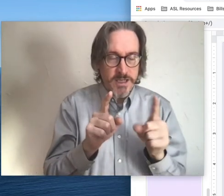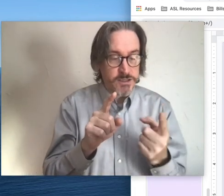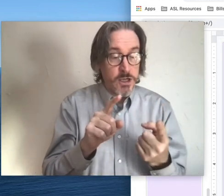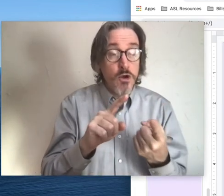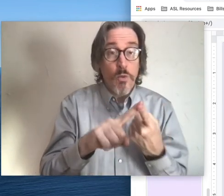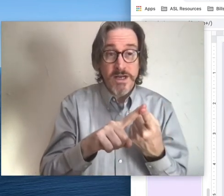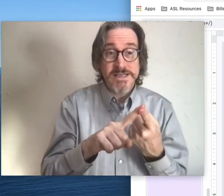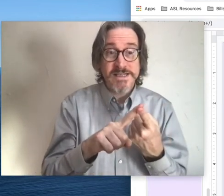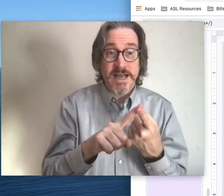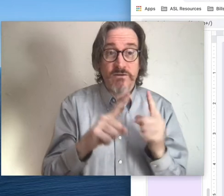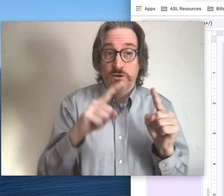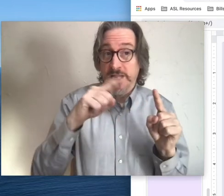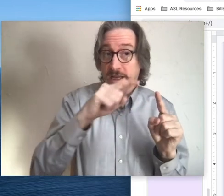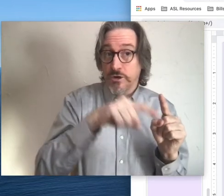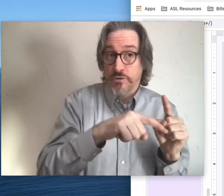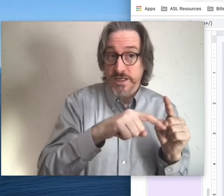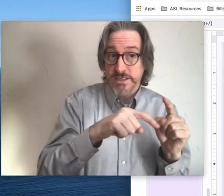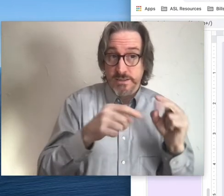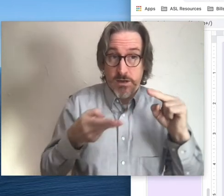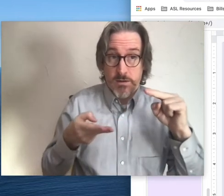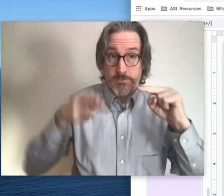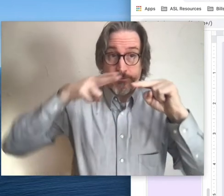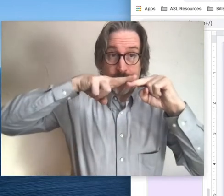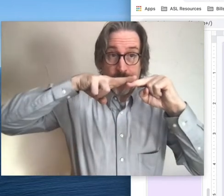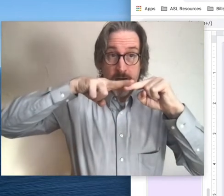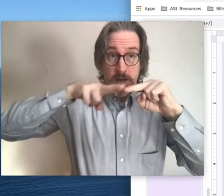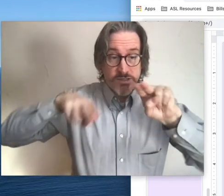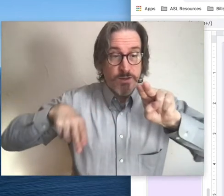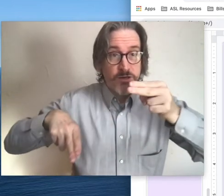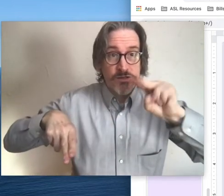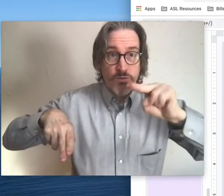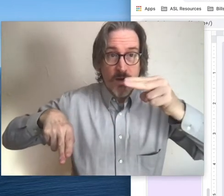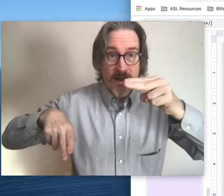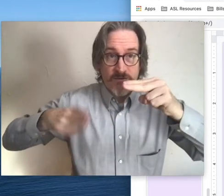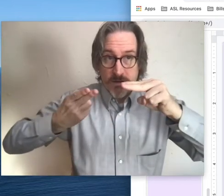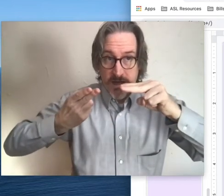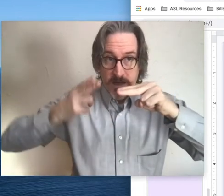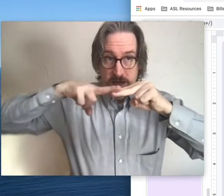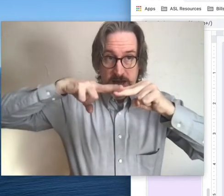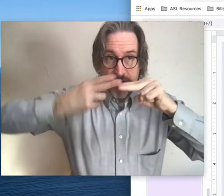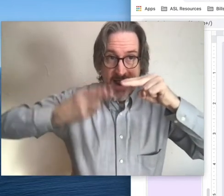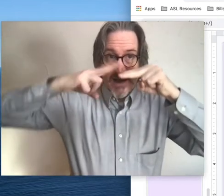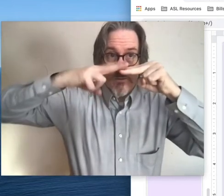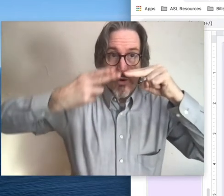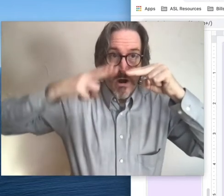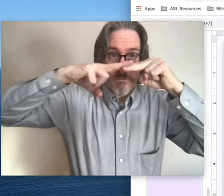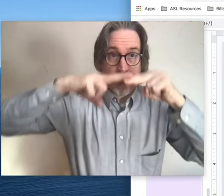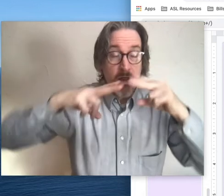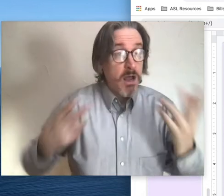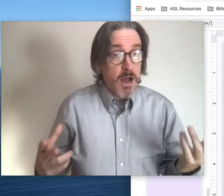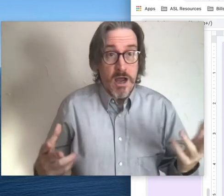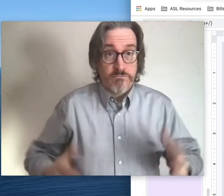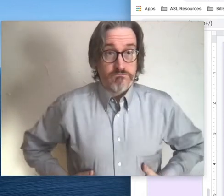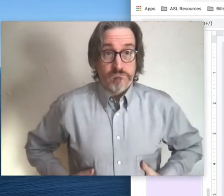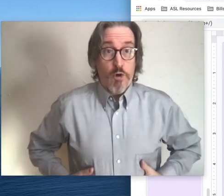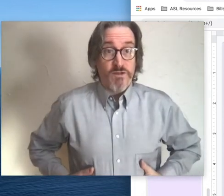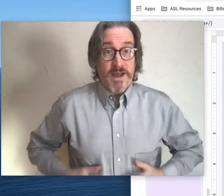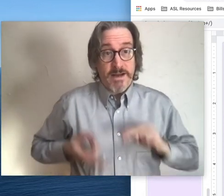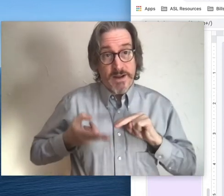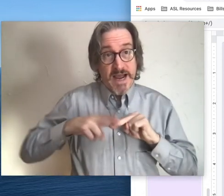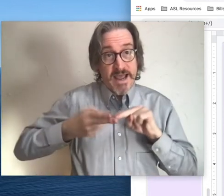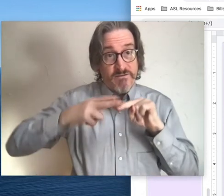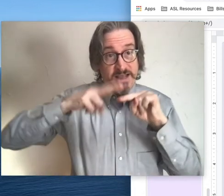two things. One is the sign for increase. So here's one level, and you're adding more on.